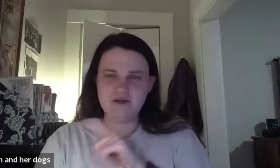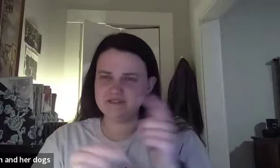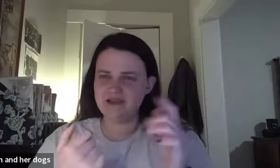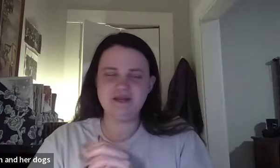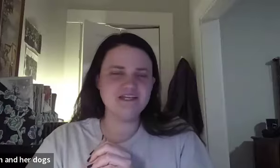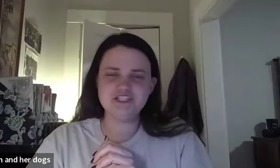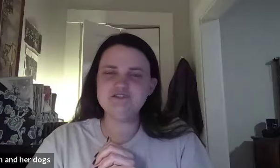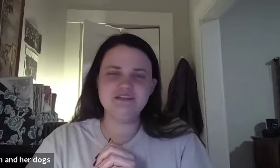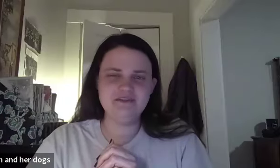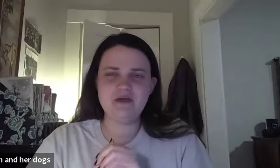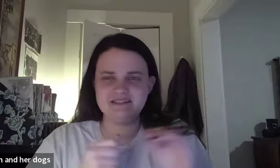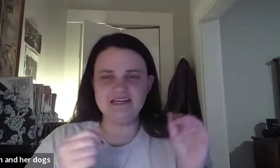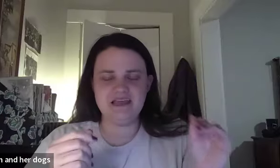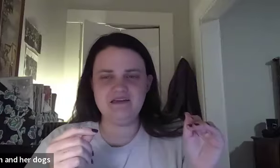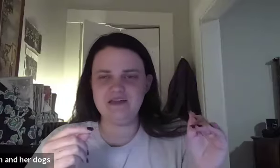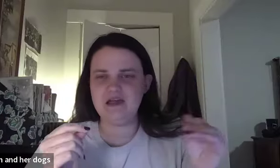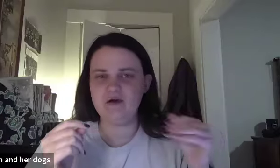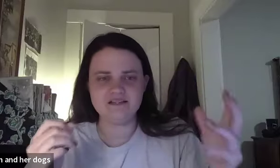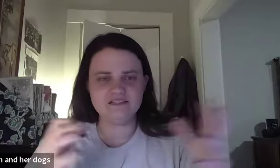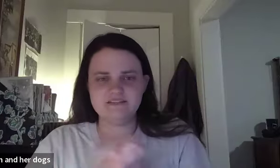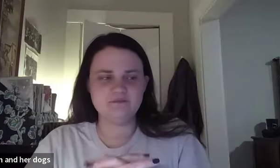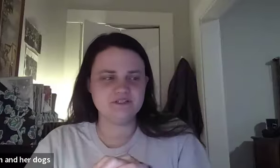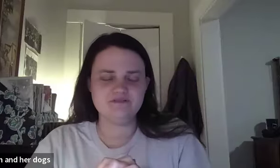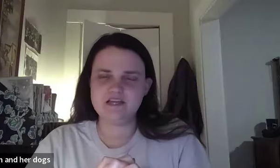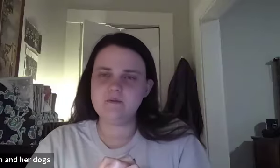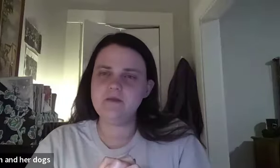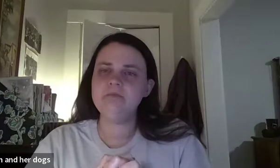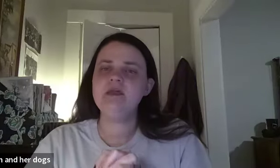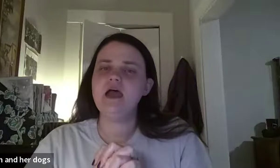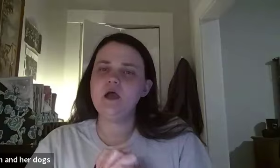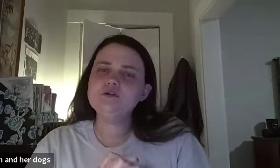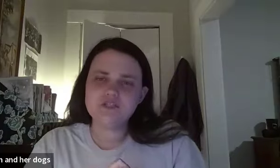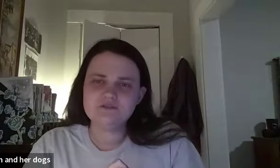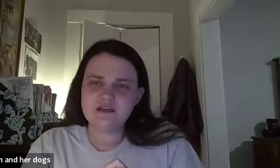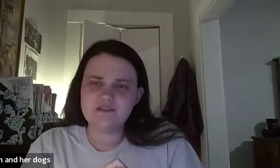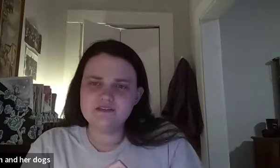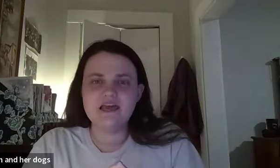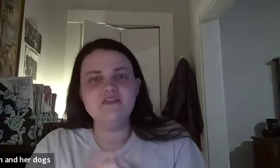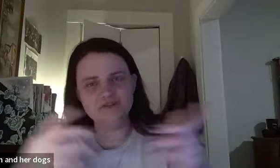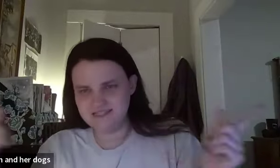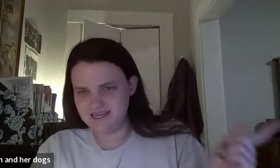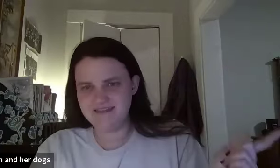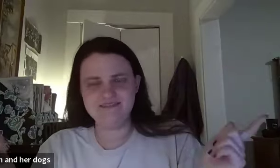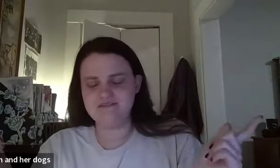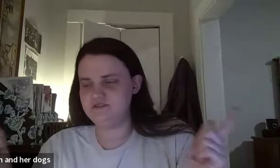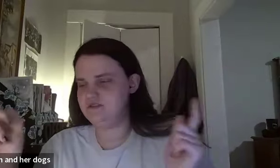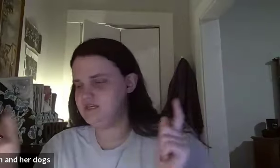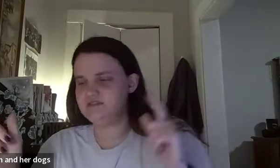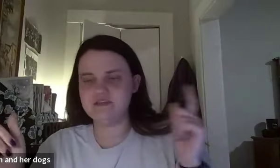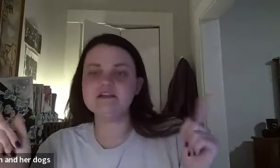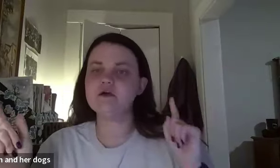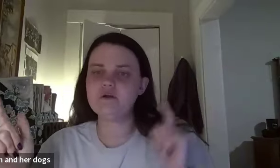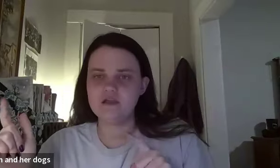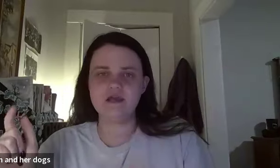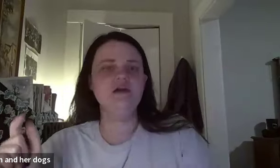flip-flops. I mean, I genuinely keep asking, like, I'll ask a different person every time. I'm like, how would you sign this? And they'll say this and this, and I go, okay, great.